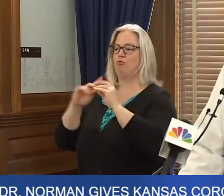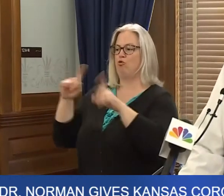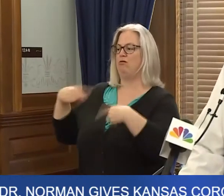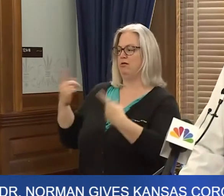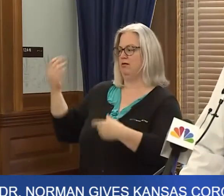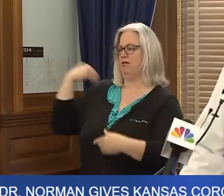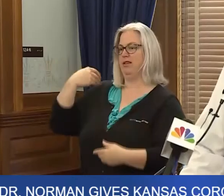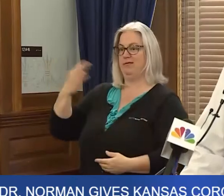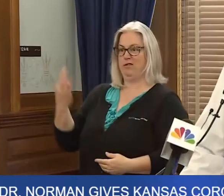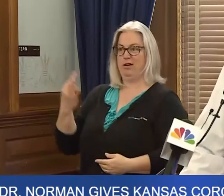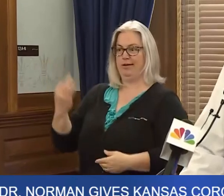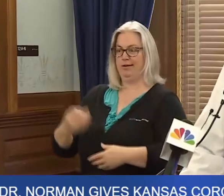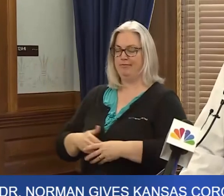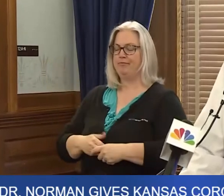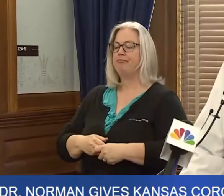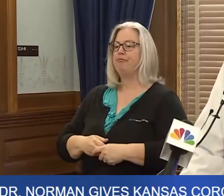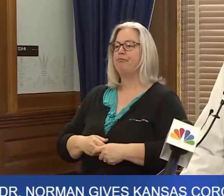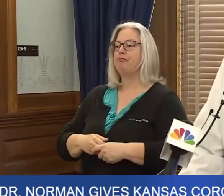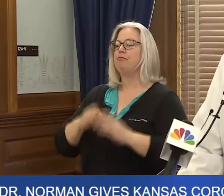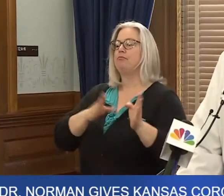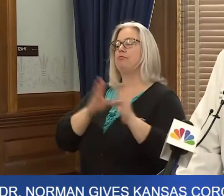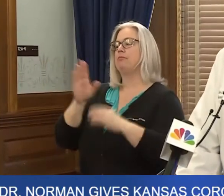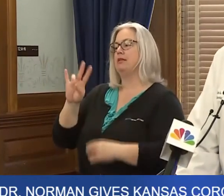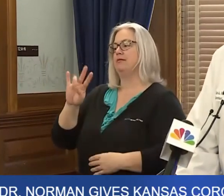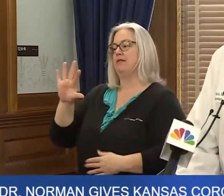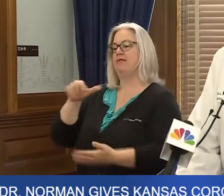last Friday. We have